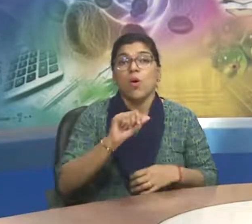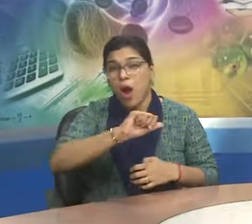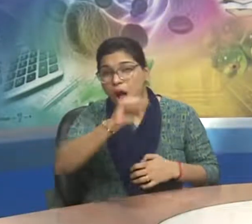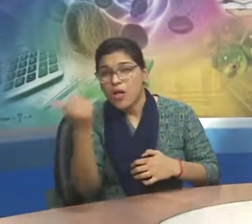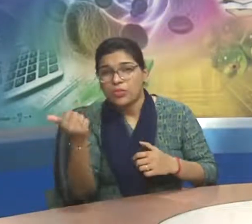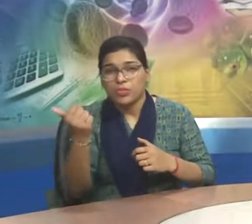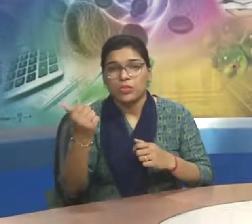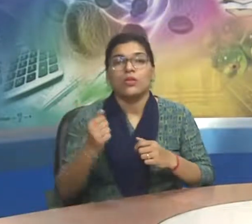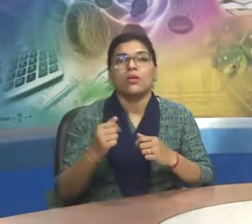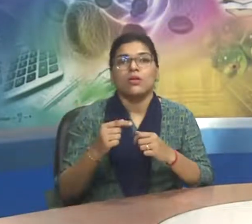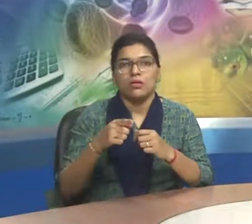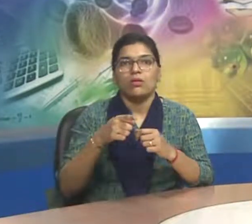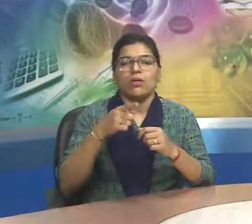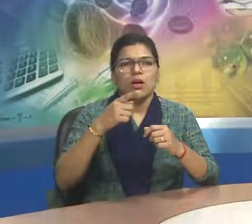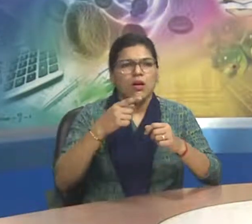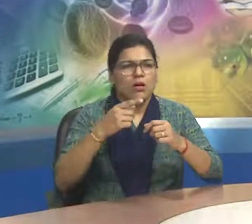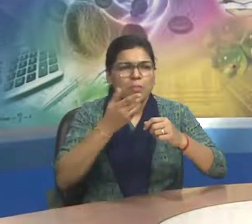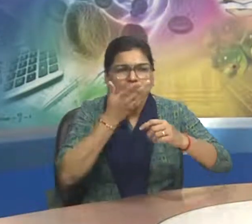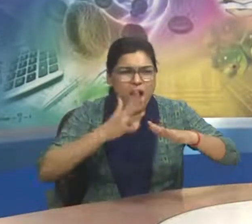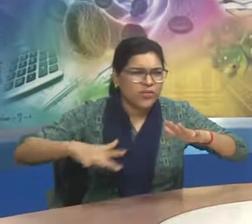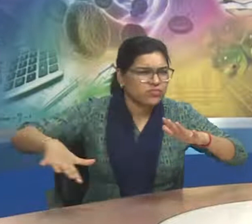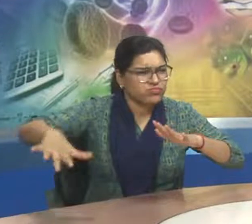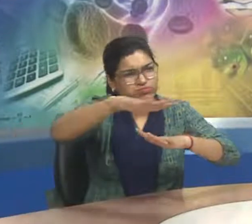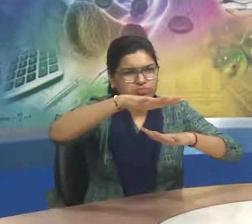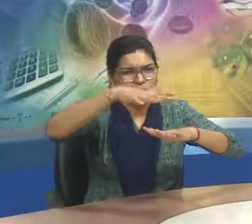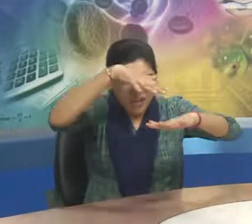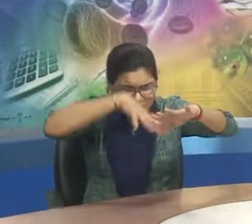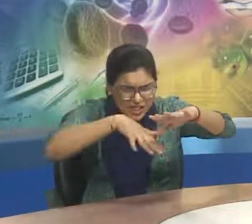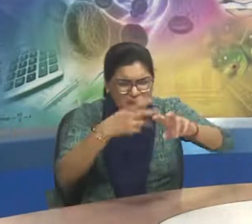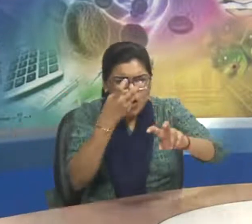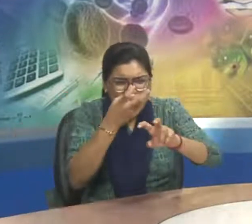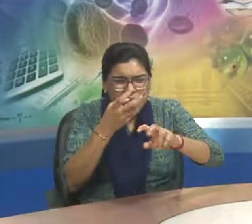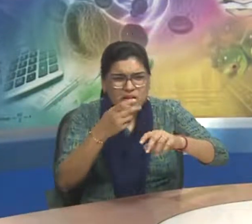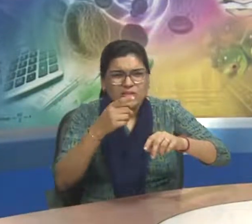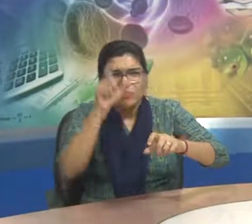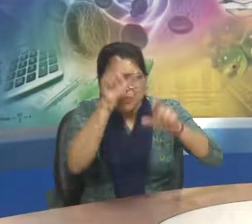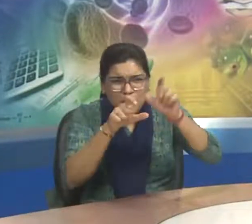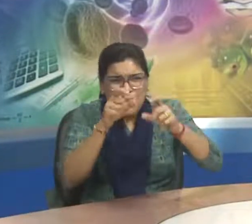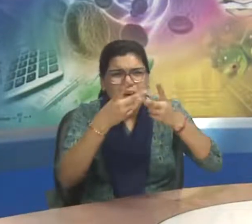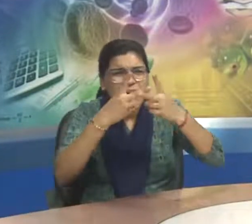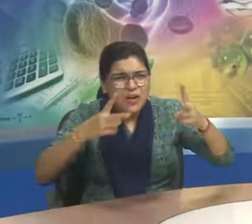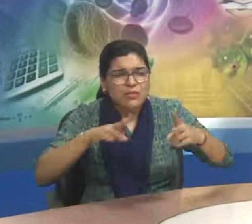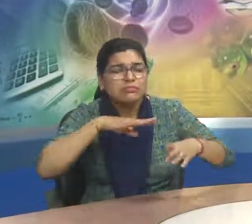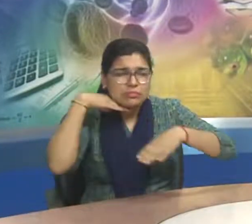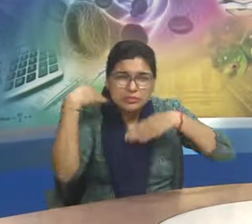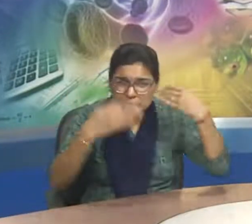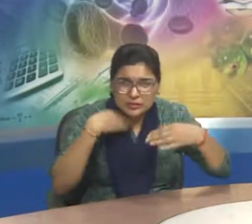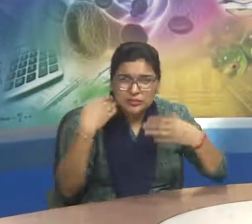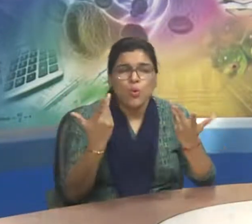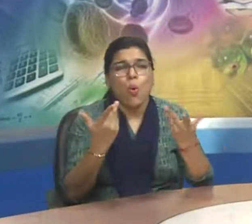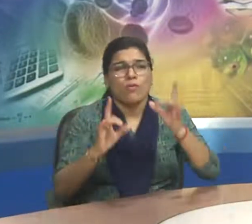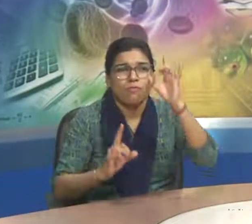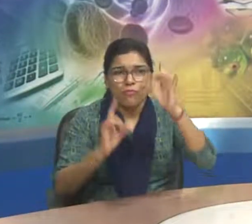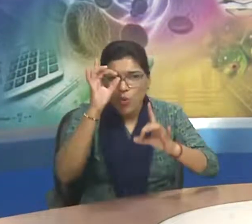energy in their room so that they can do their work in the presence of light. And another major source of energy